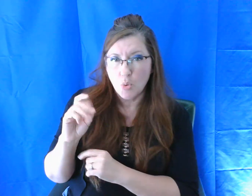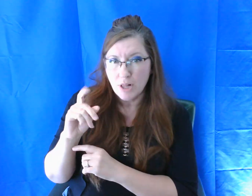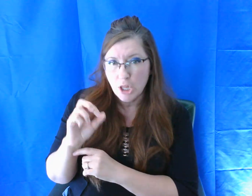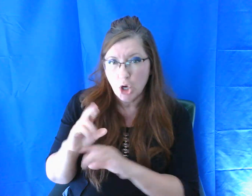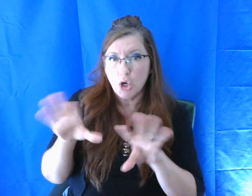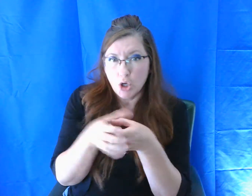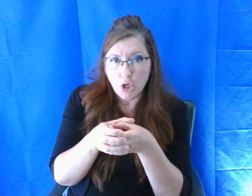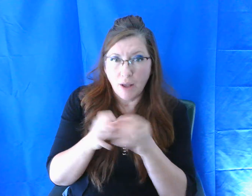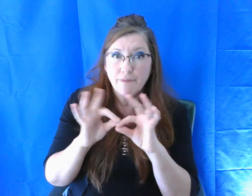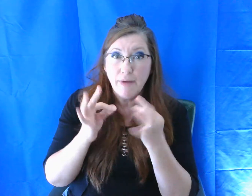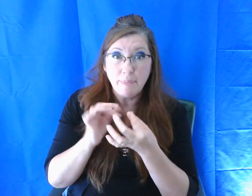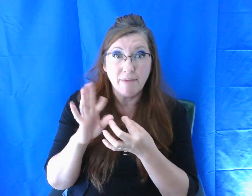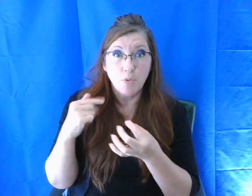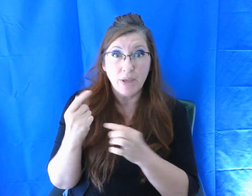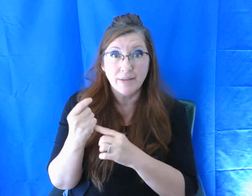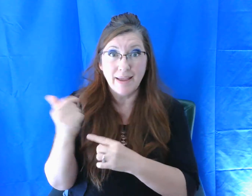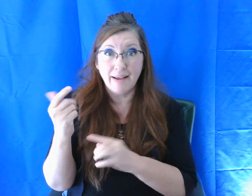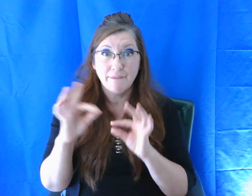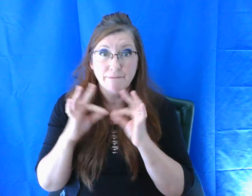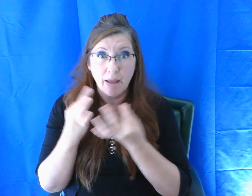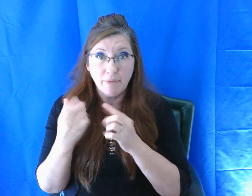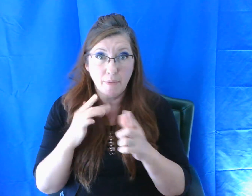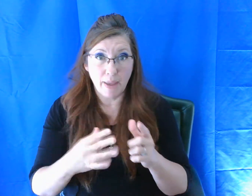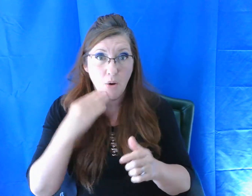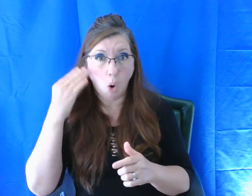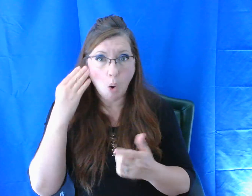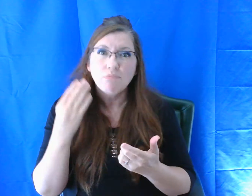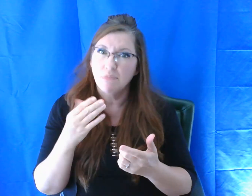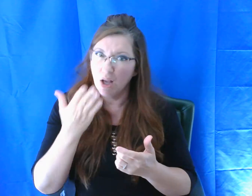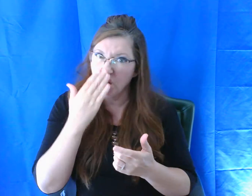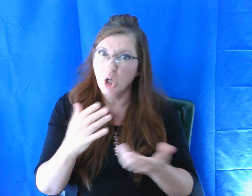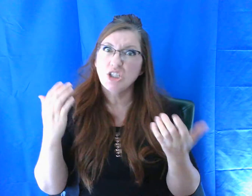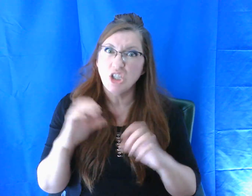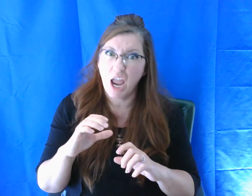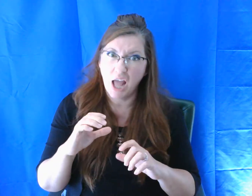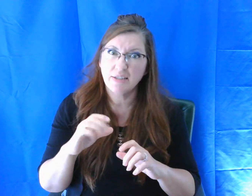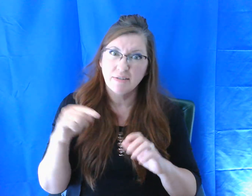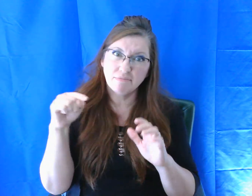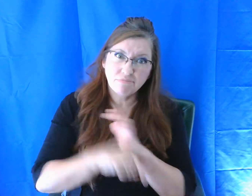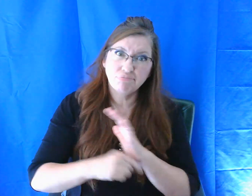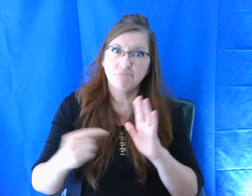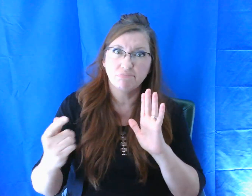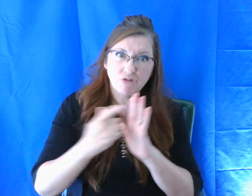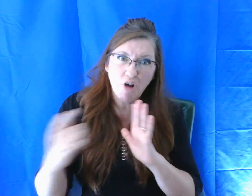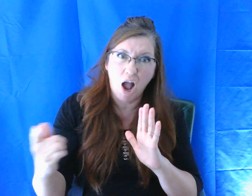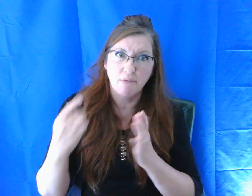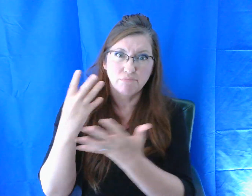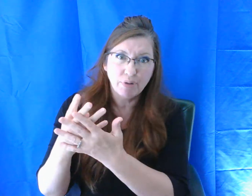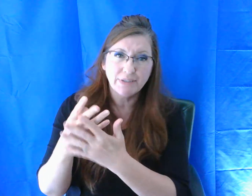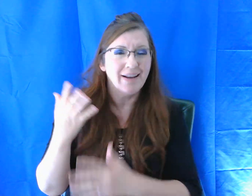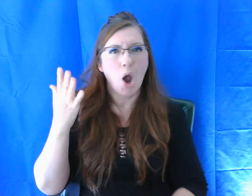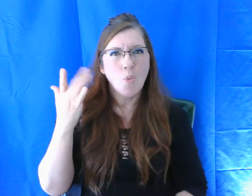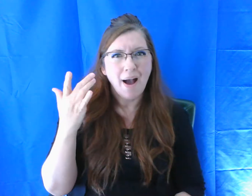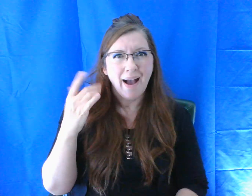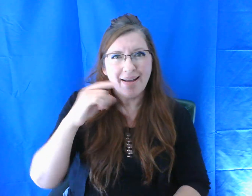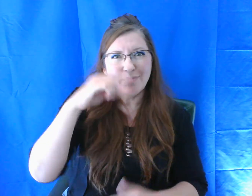homes, the odds of them committing crime and going into prison skyrockets. Why then is Black Lives Matter